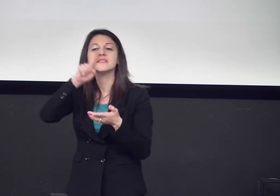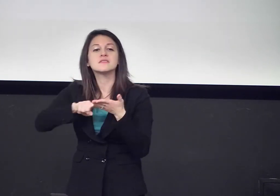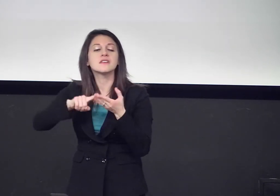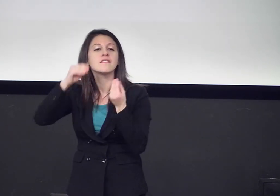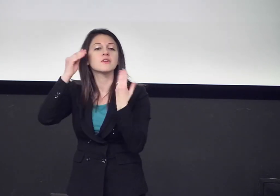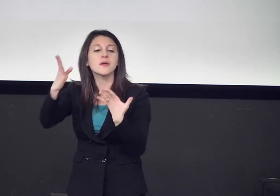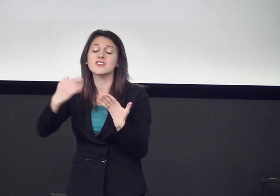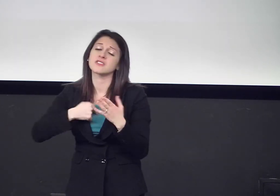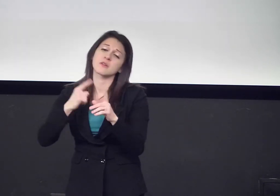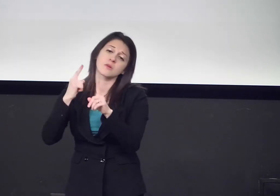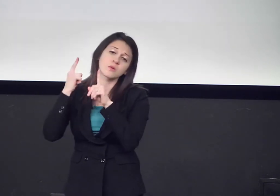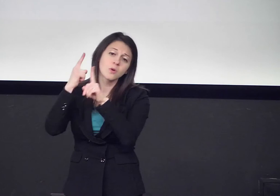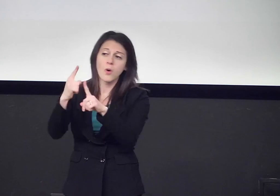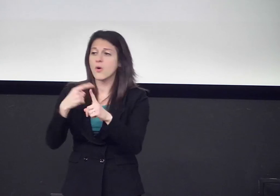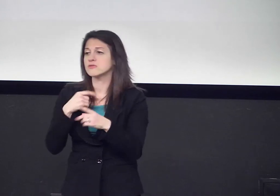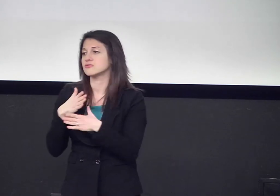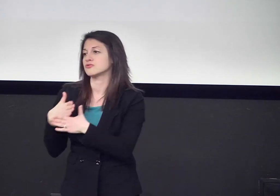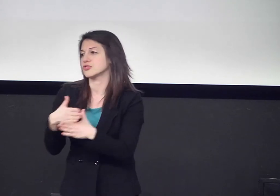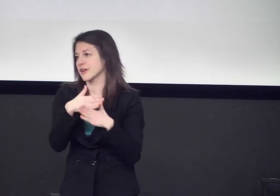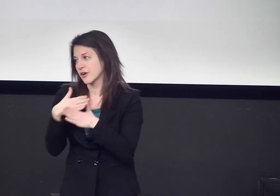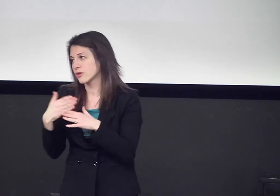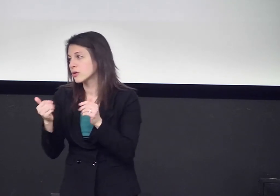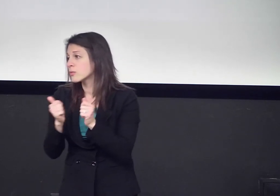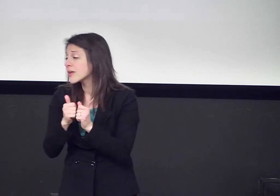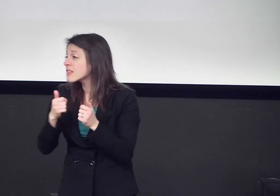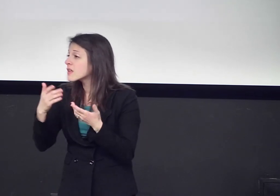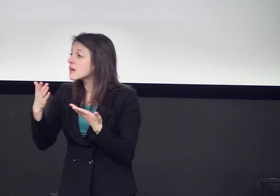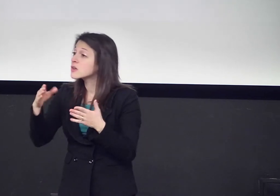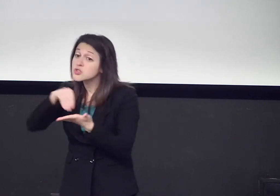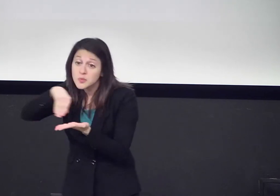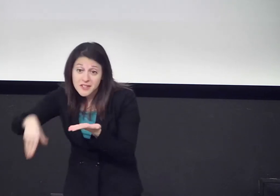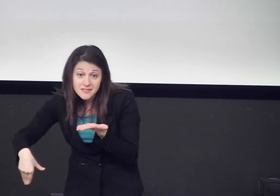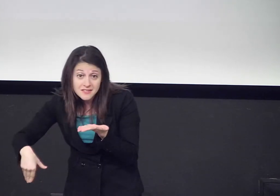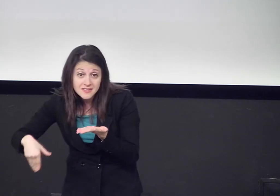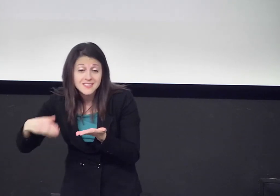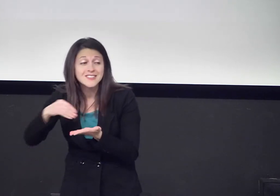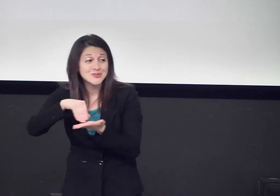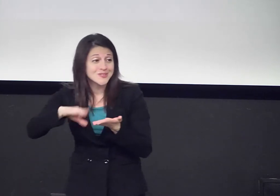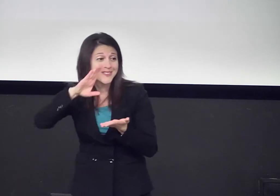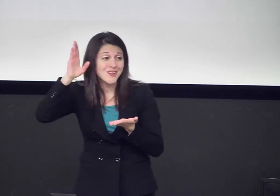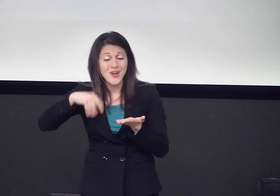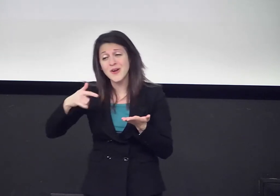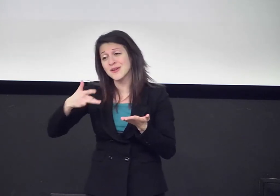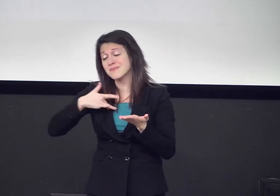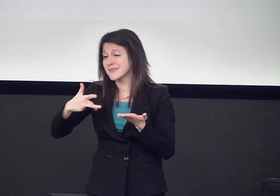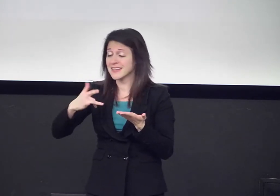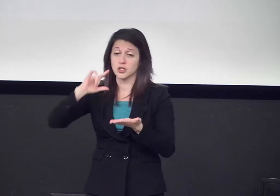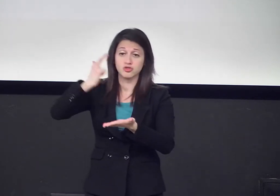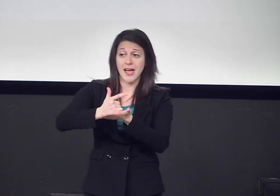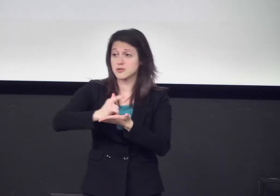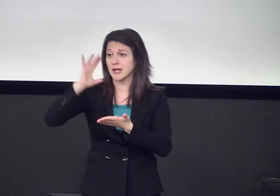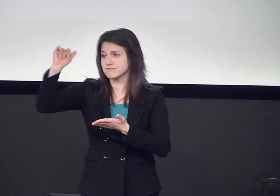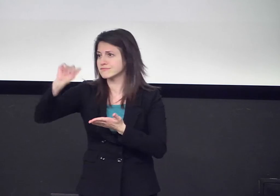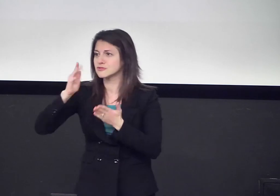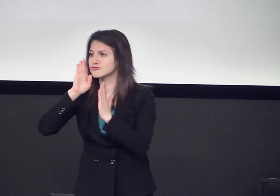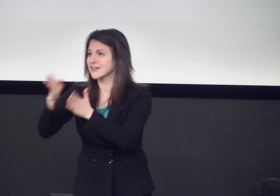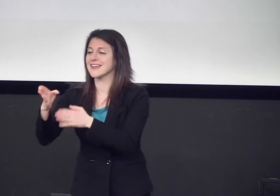25 more interviews. But the whole goal of doing this research is to share information with students, because students typically graduate